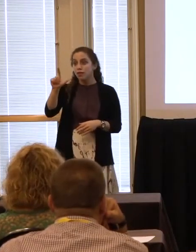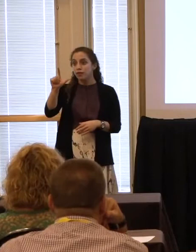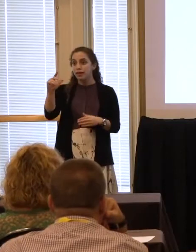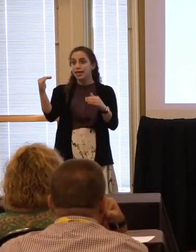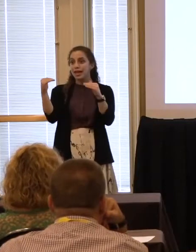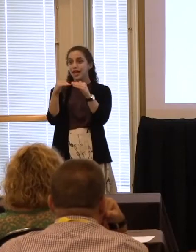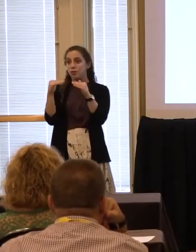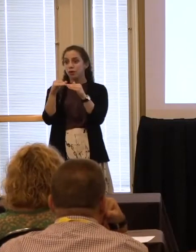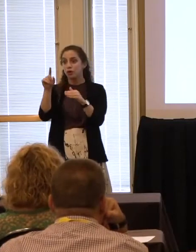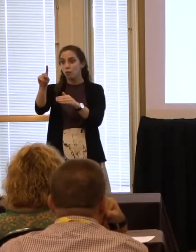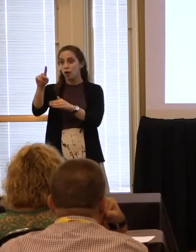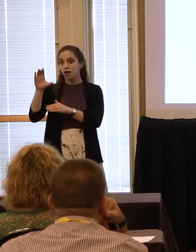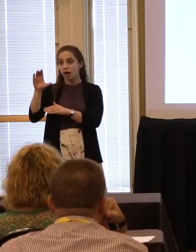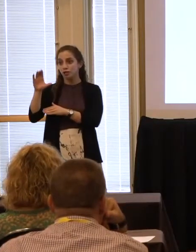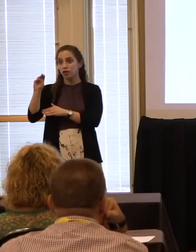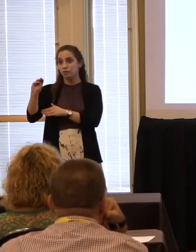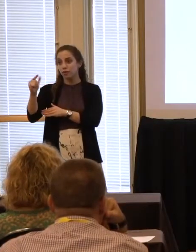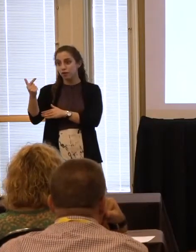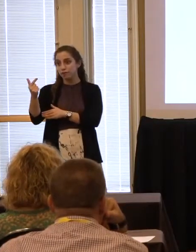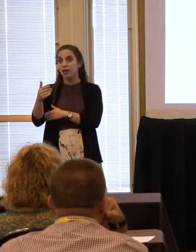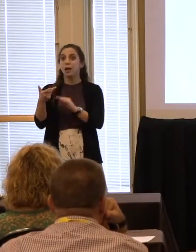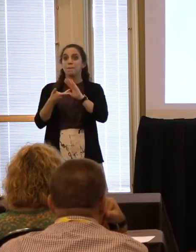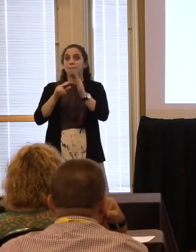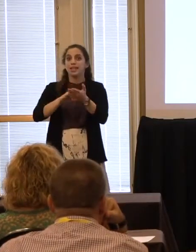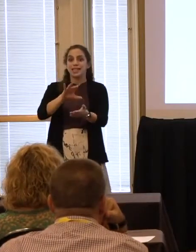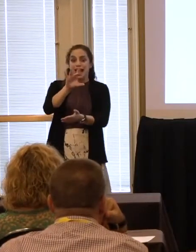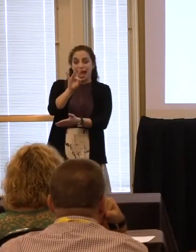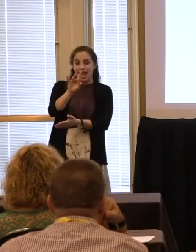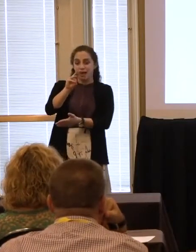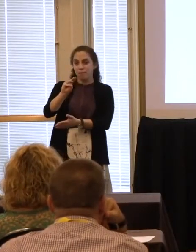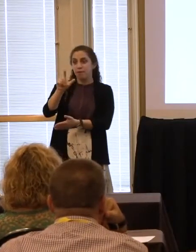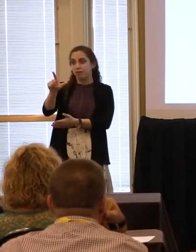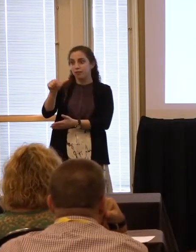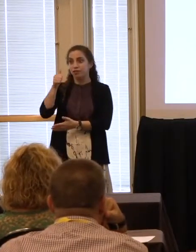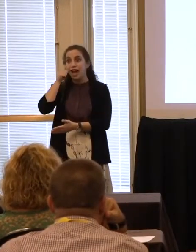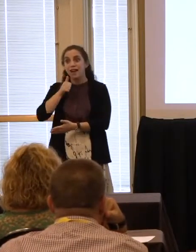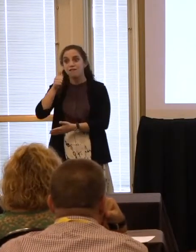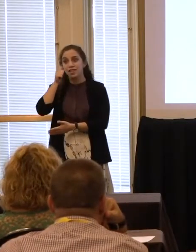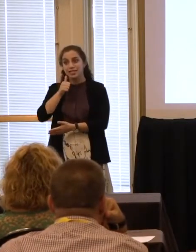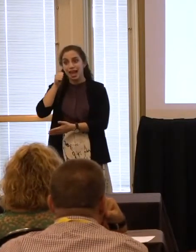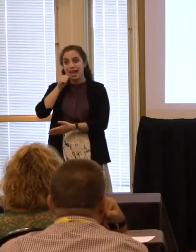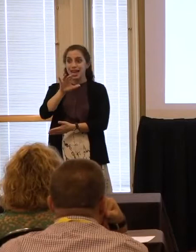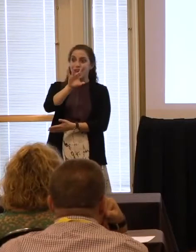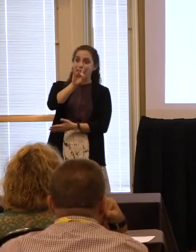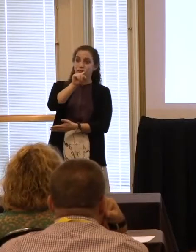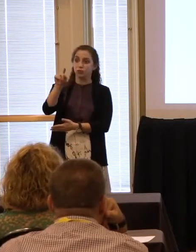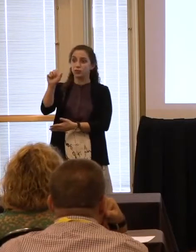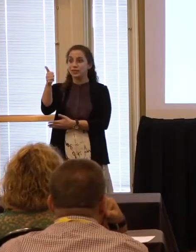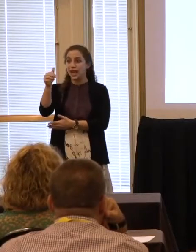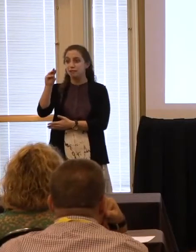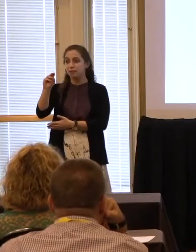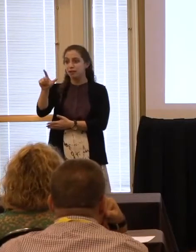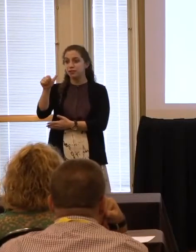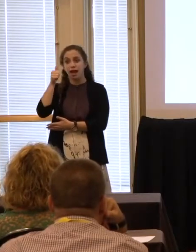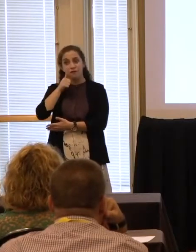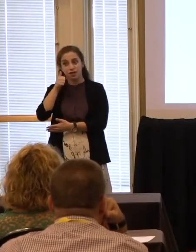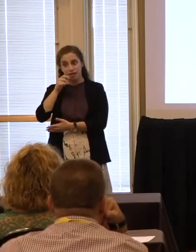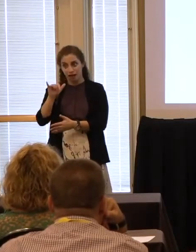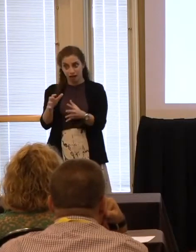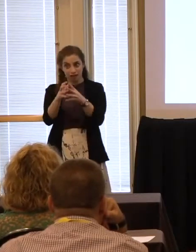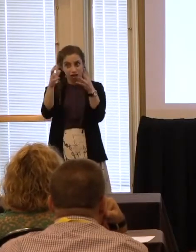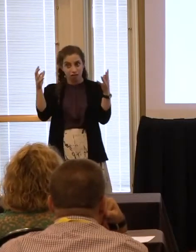milligrams, so a patient would have to take about 8 milliliters a day, 8 to 10 milliliters a day. It's a